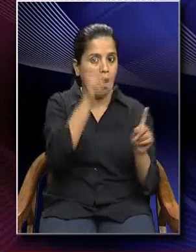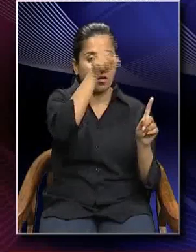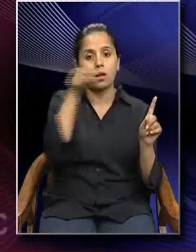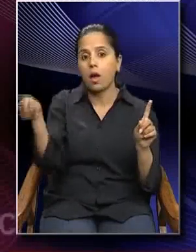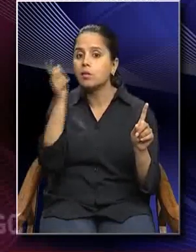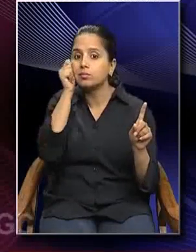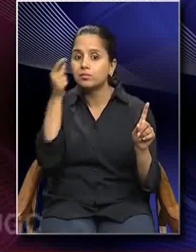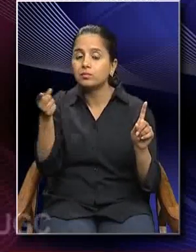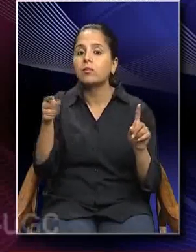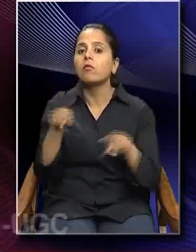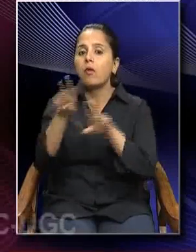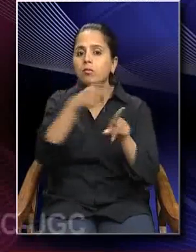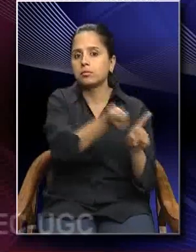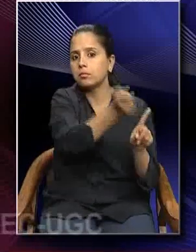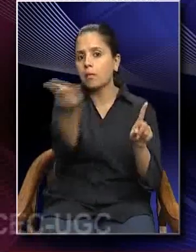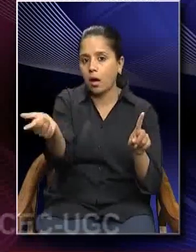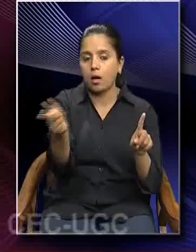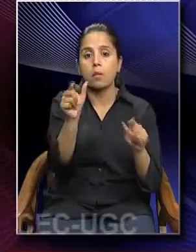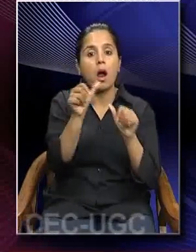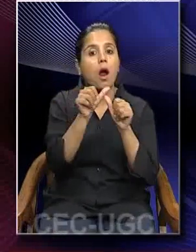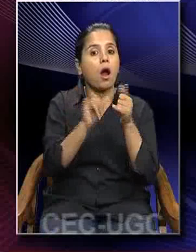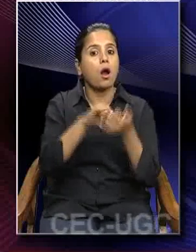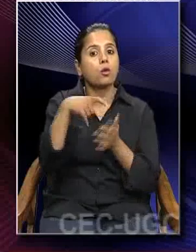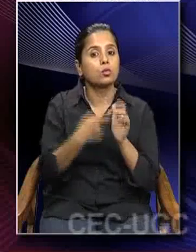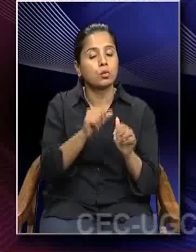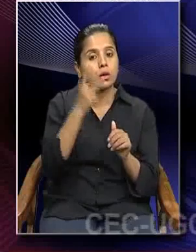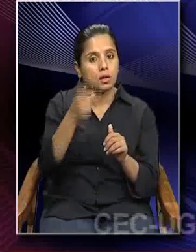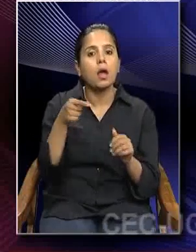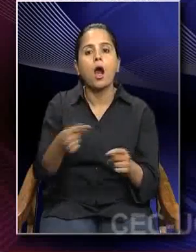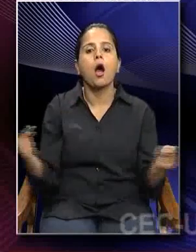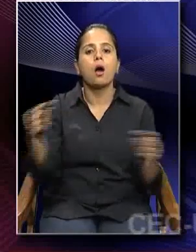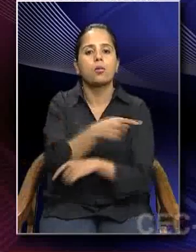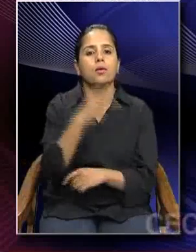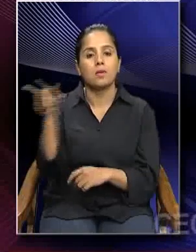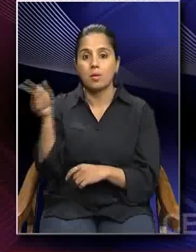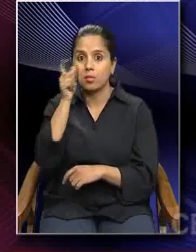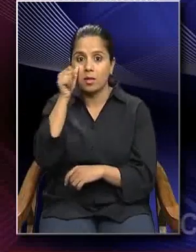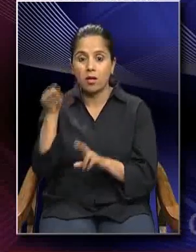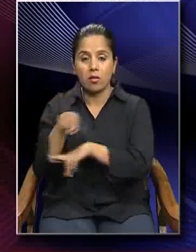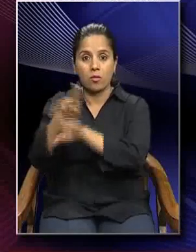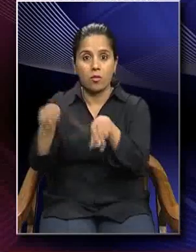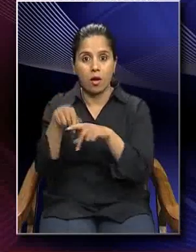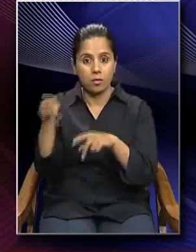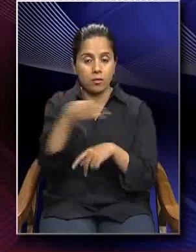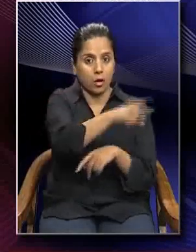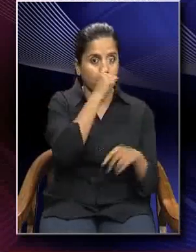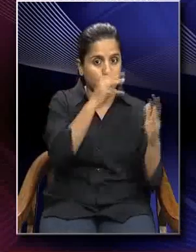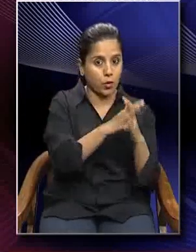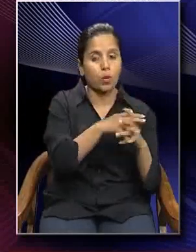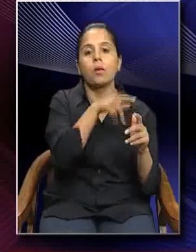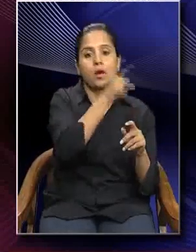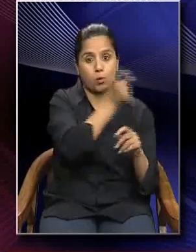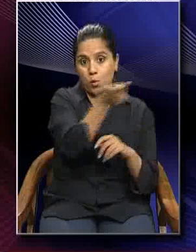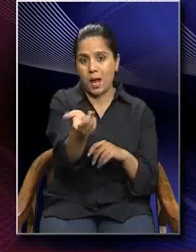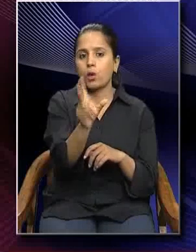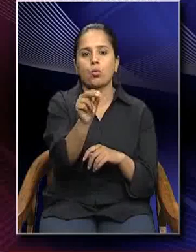party, except in the Asura form of marriage in which payment was made by the groom's parents